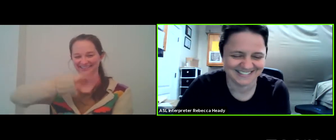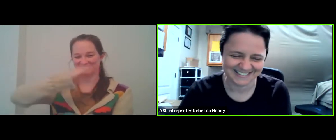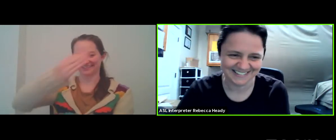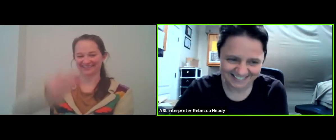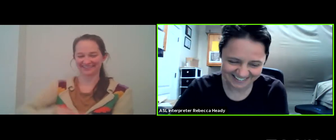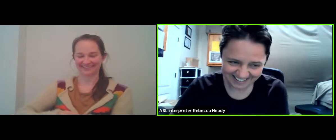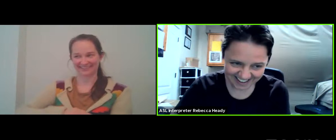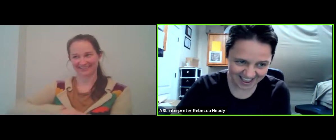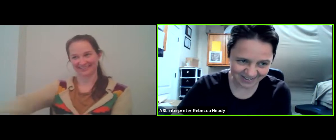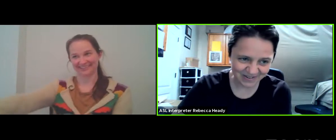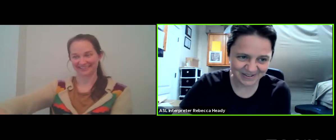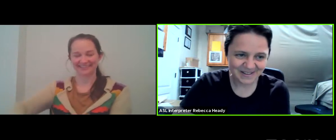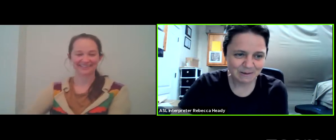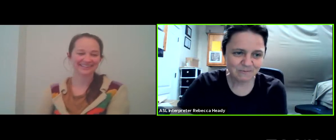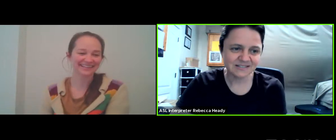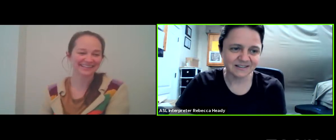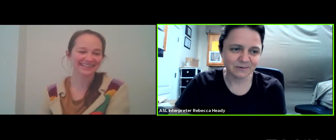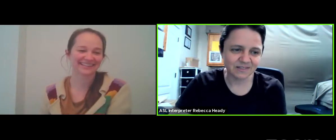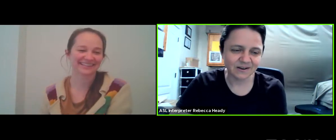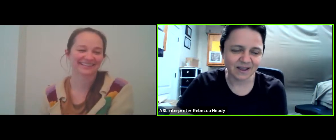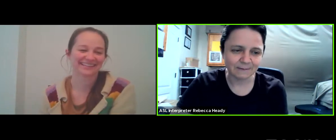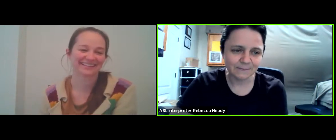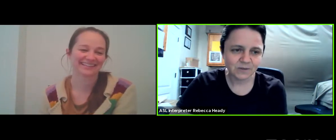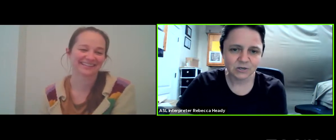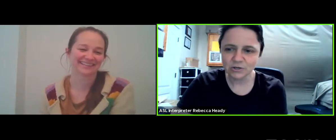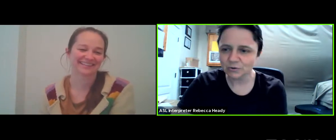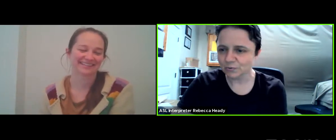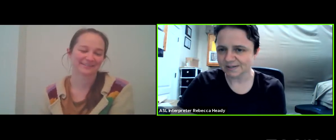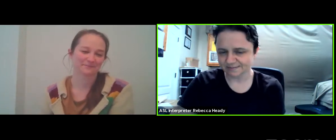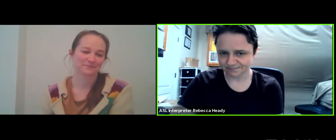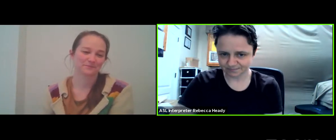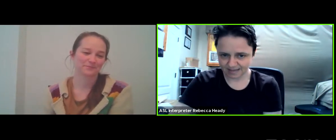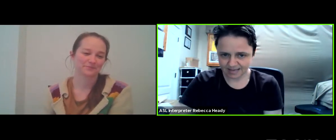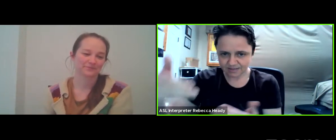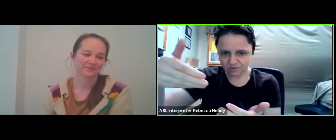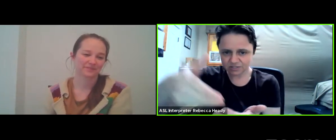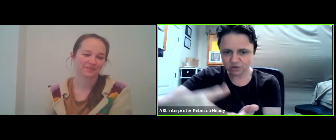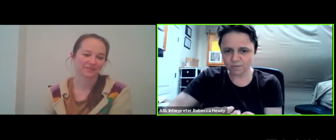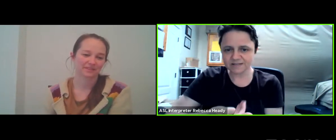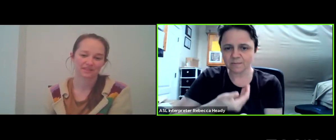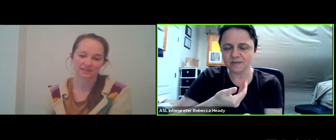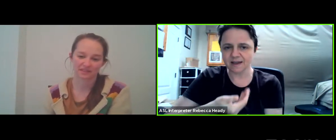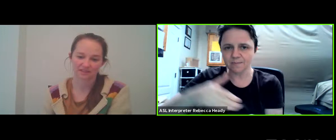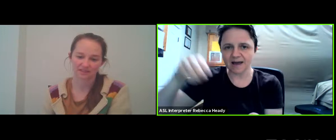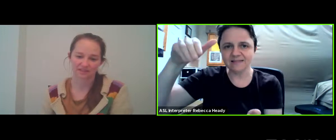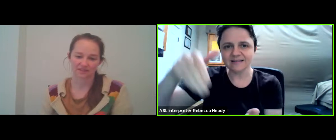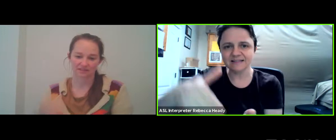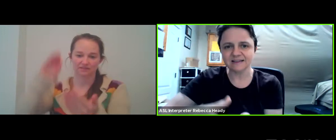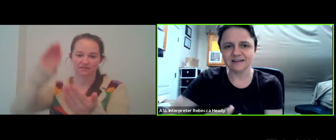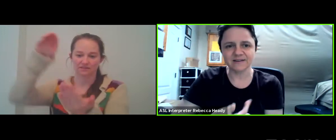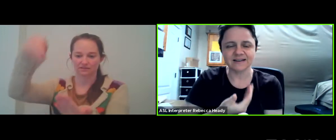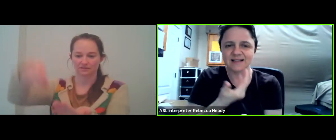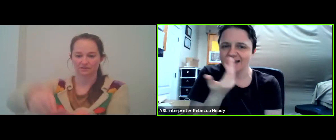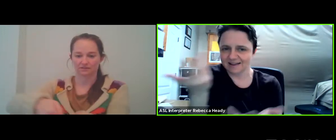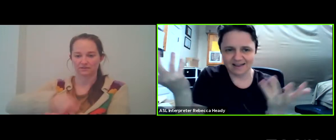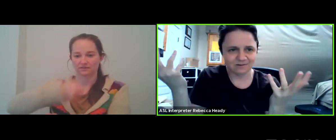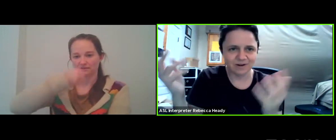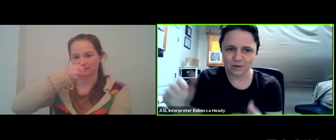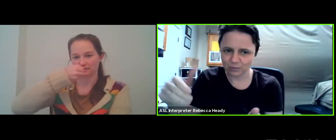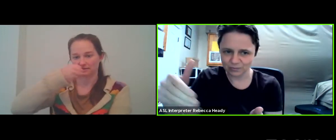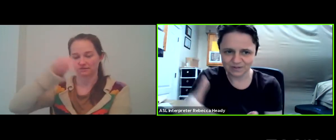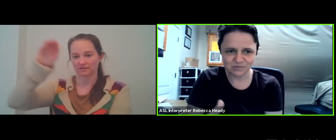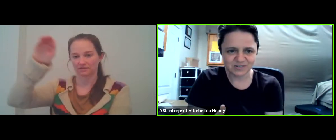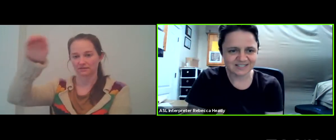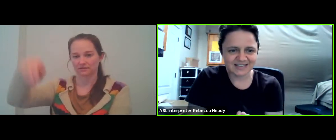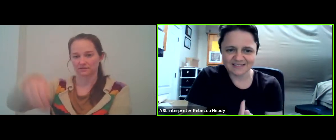Uh-huh. I don't know. Be silly with it. Okay. New. You're scooping something up. I like to think of it like, I